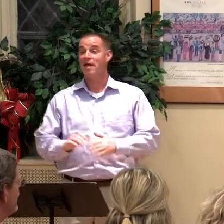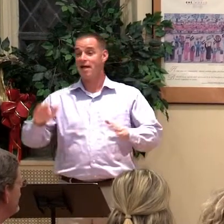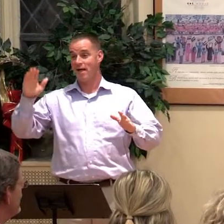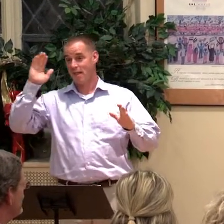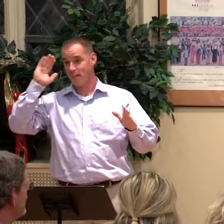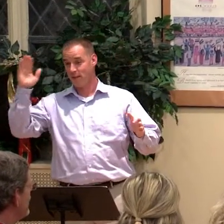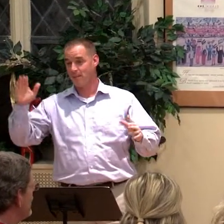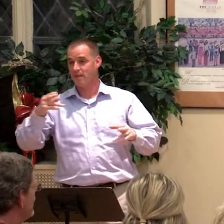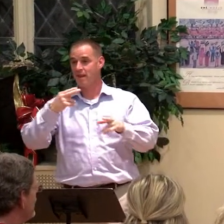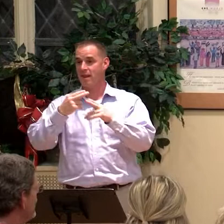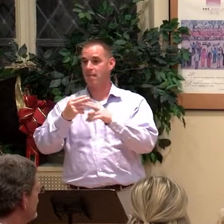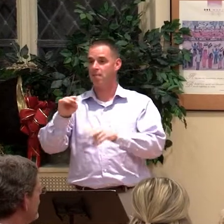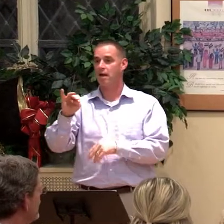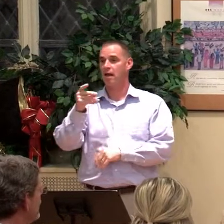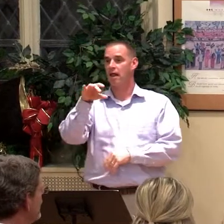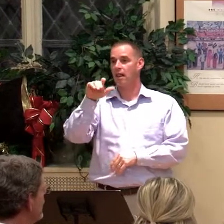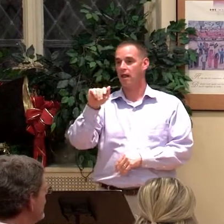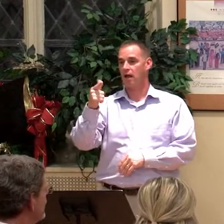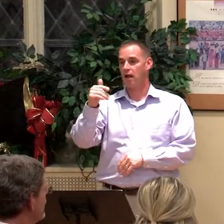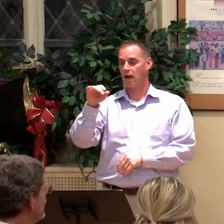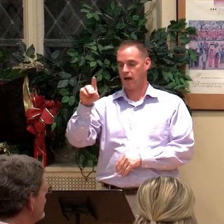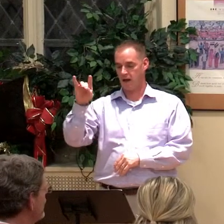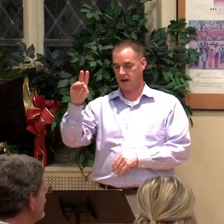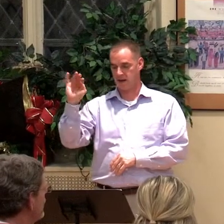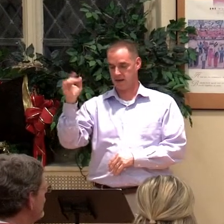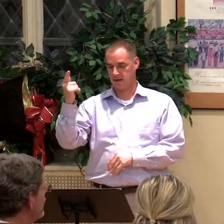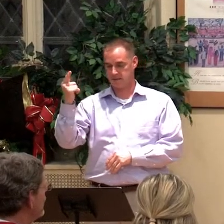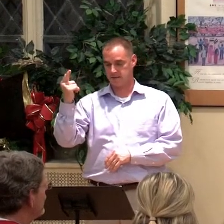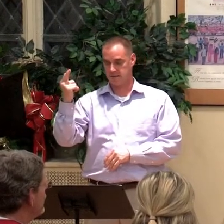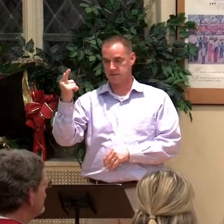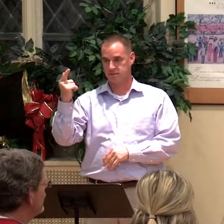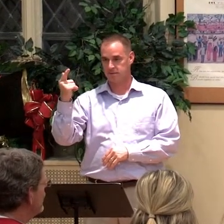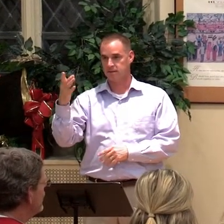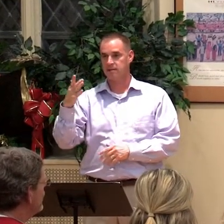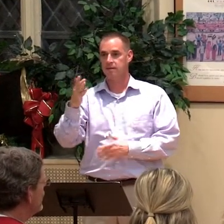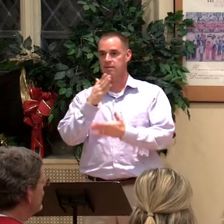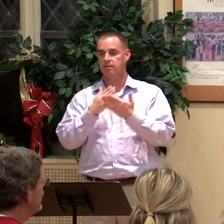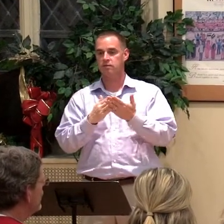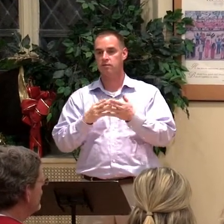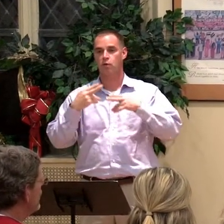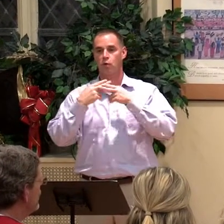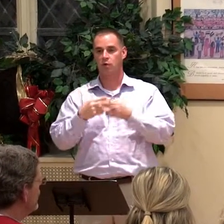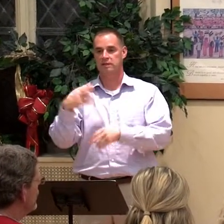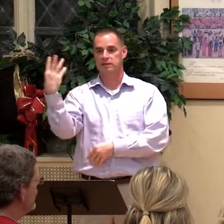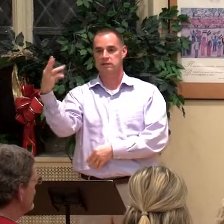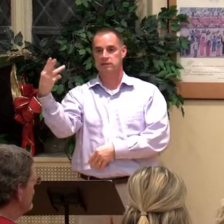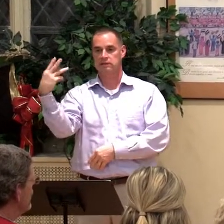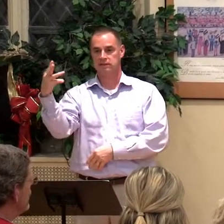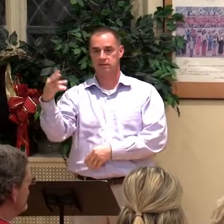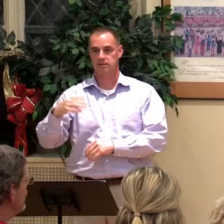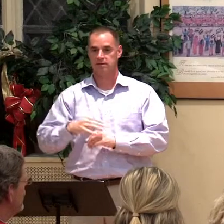Hi, my name is Michaela Godding, and this is a piece called 16.